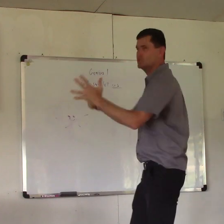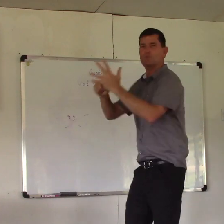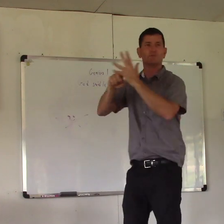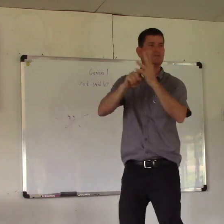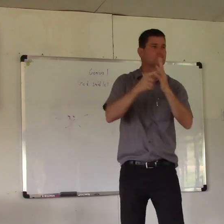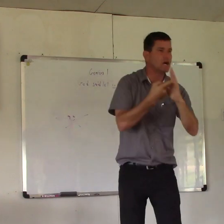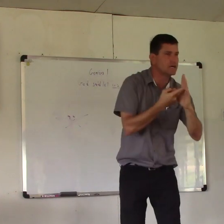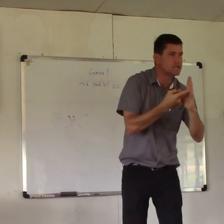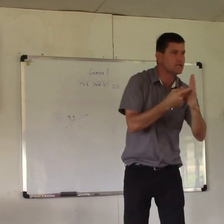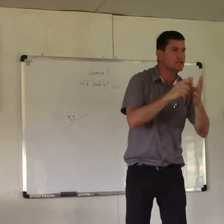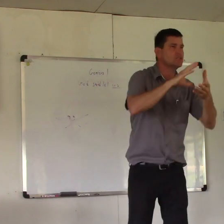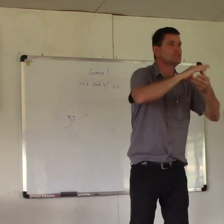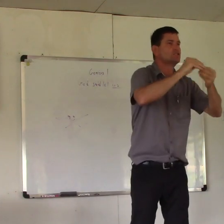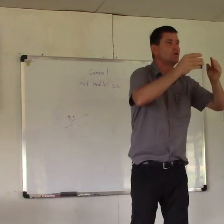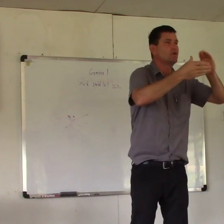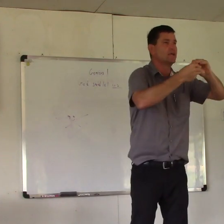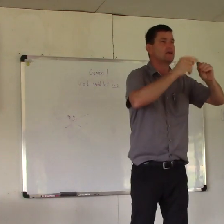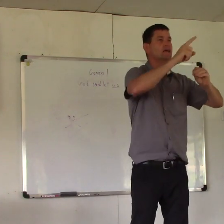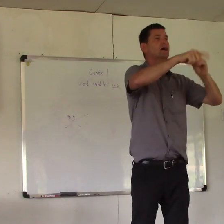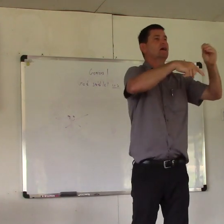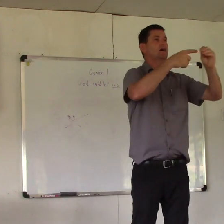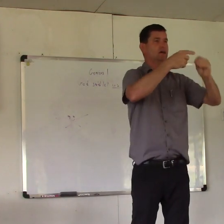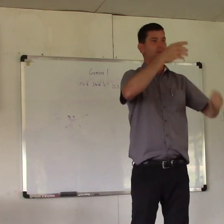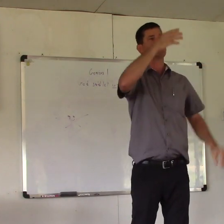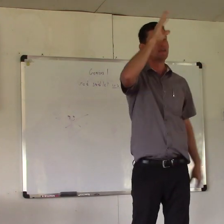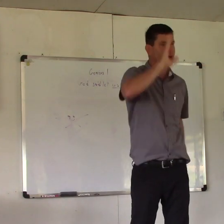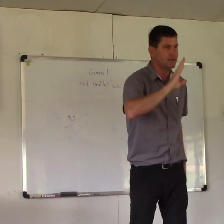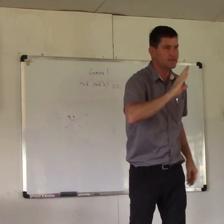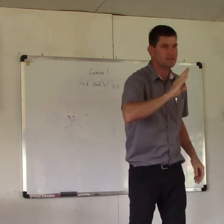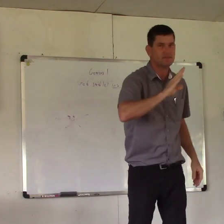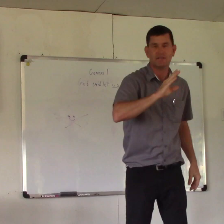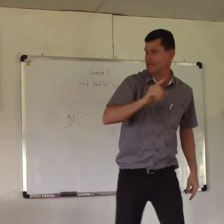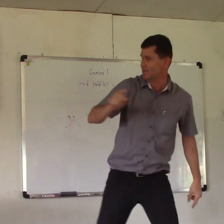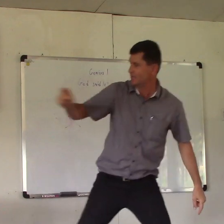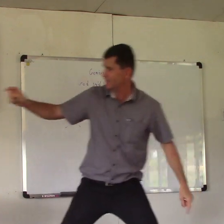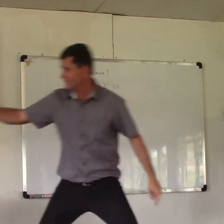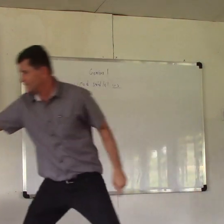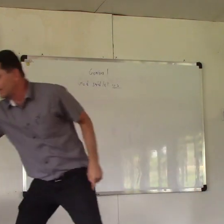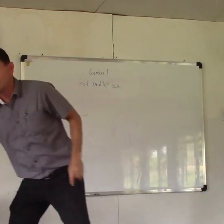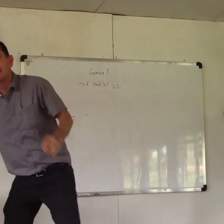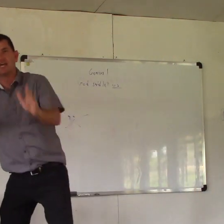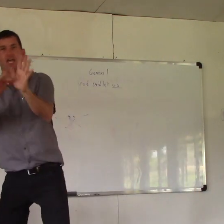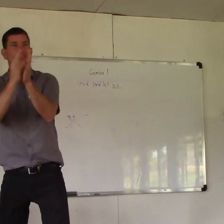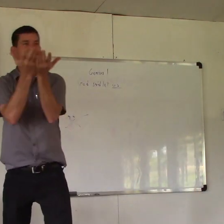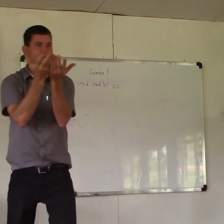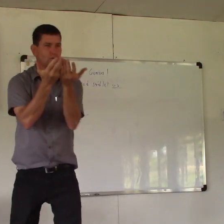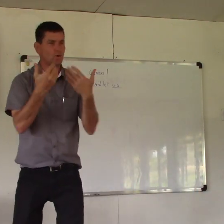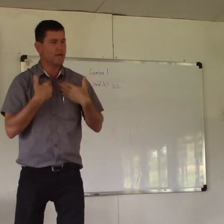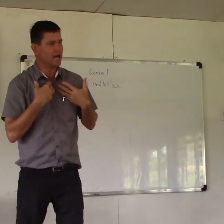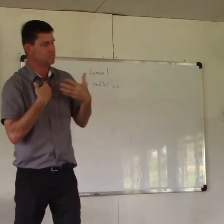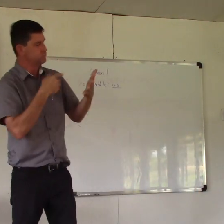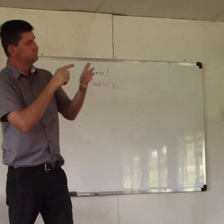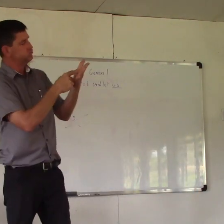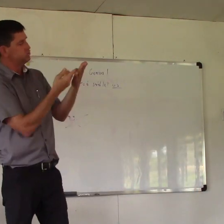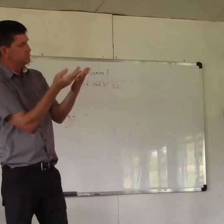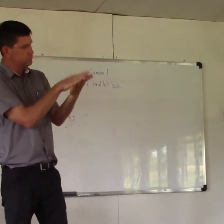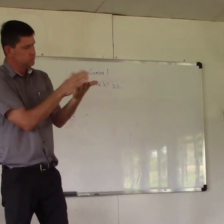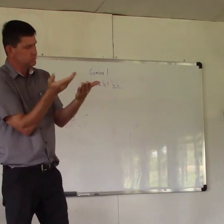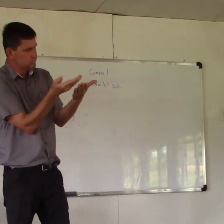The start. The story about God. In the Bible, we have